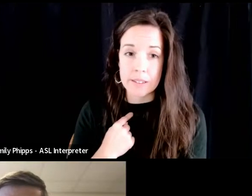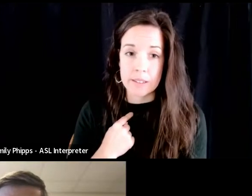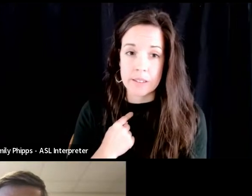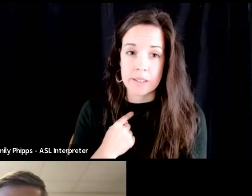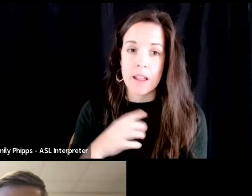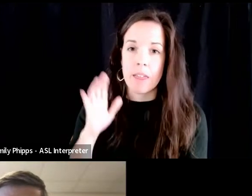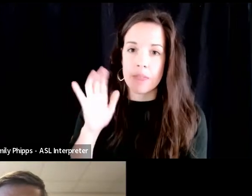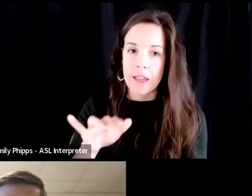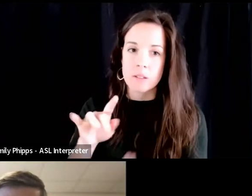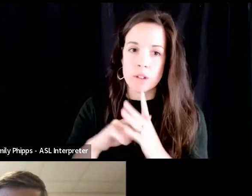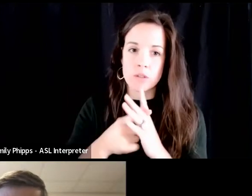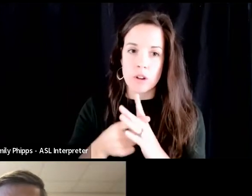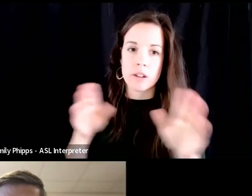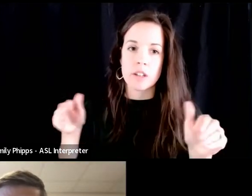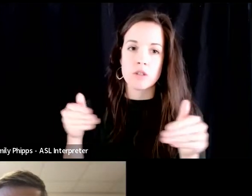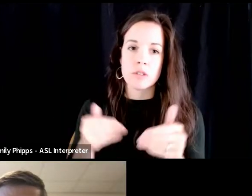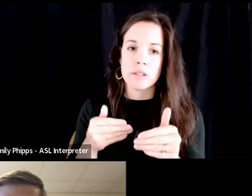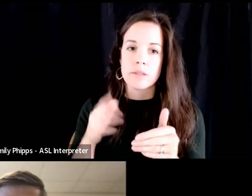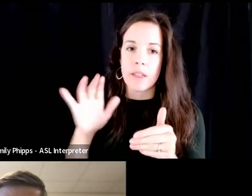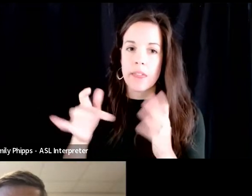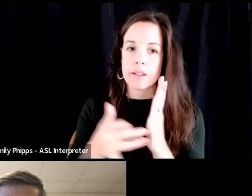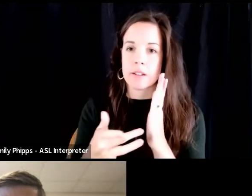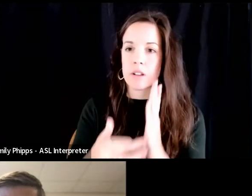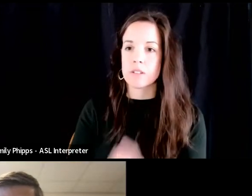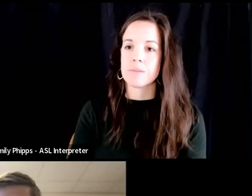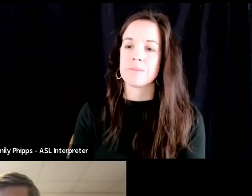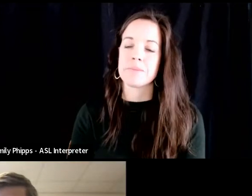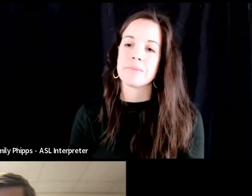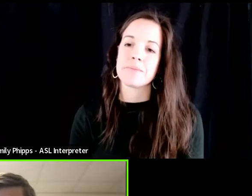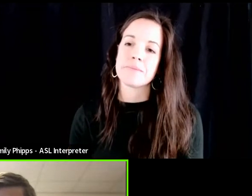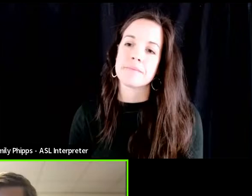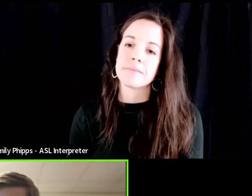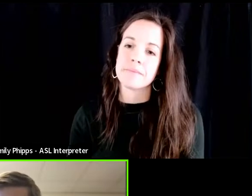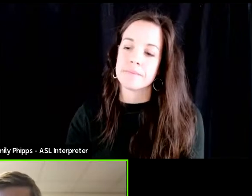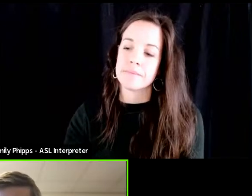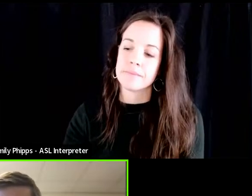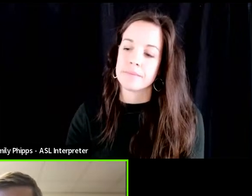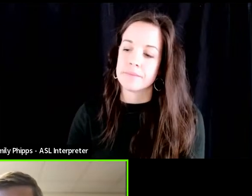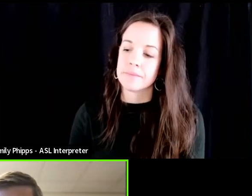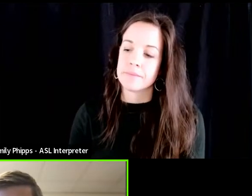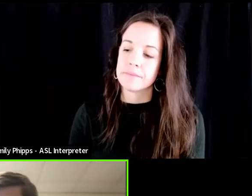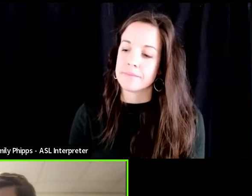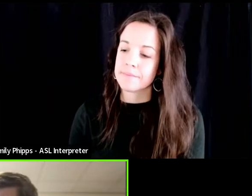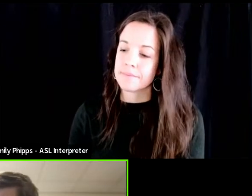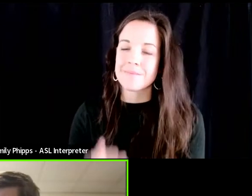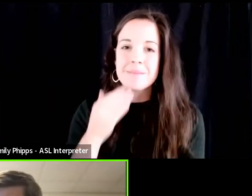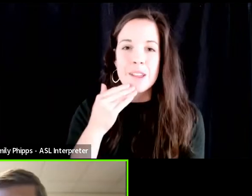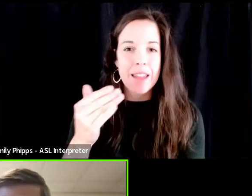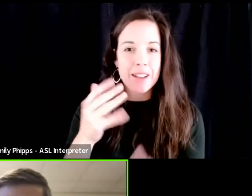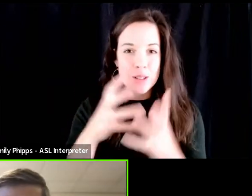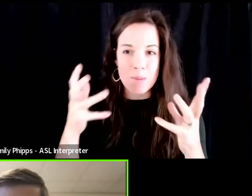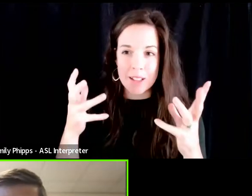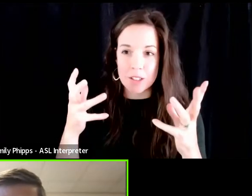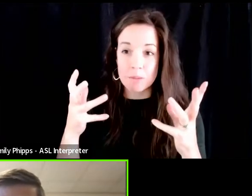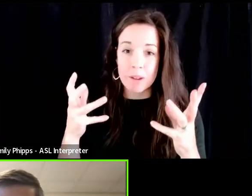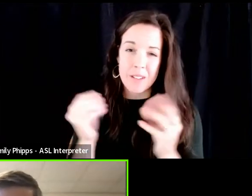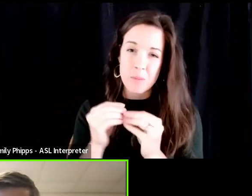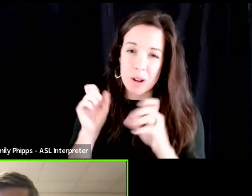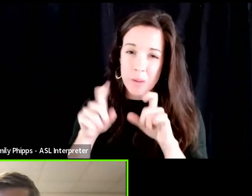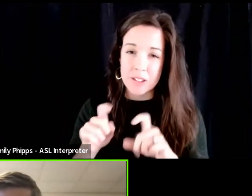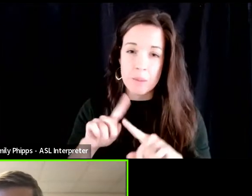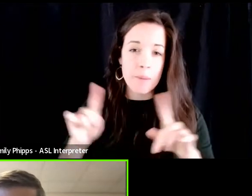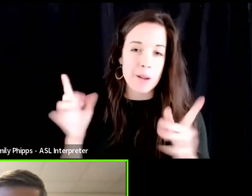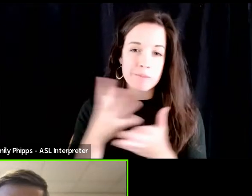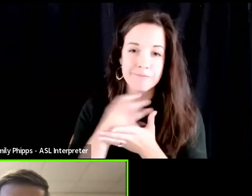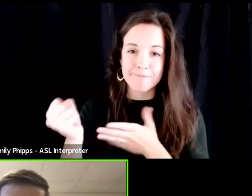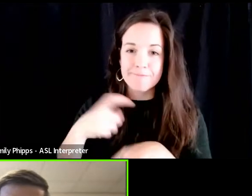That's when you start introducing that technology. Well, thanks so much. We have more questions, but I'm afraid we're out of